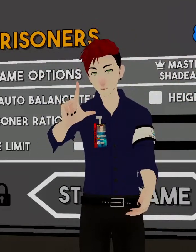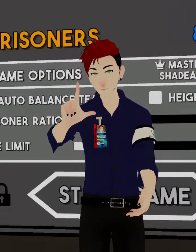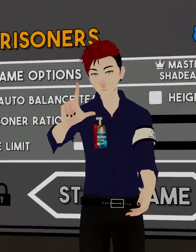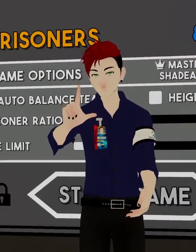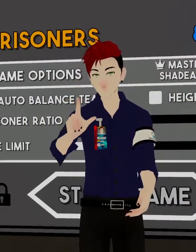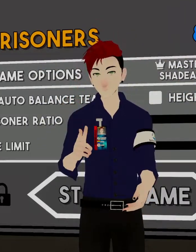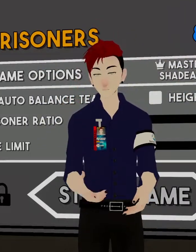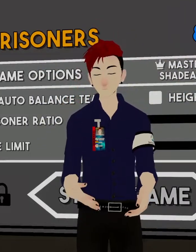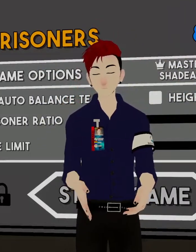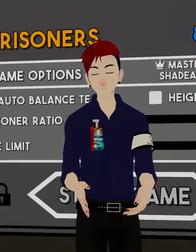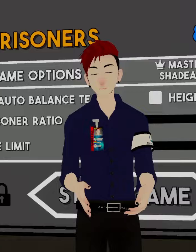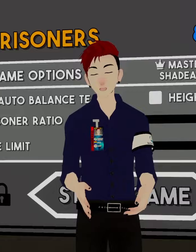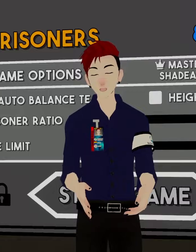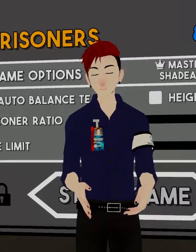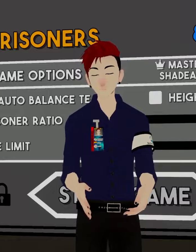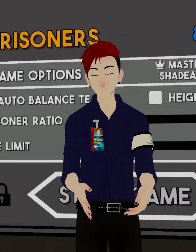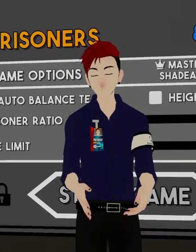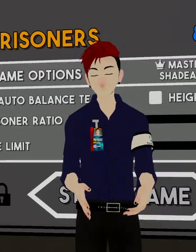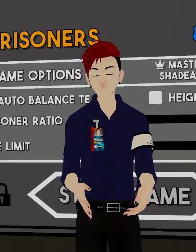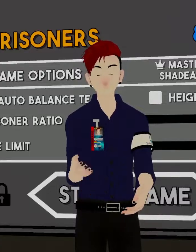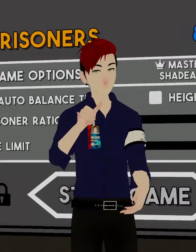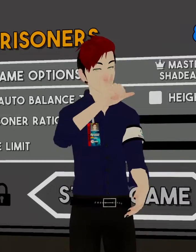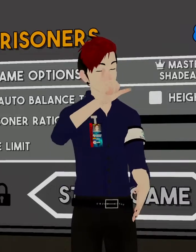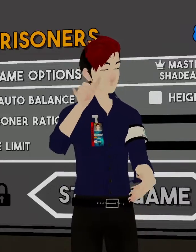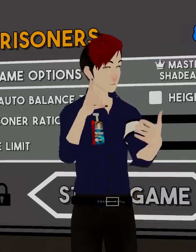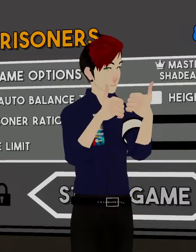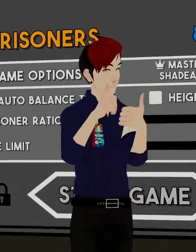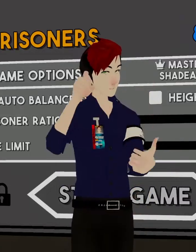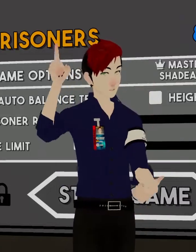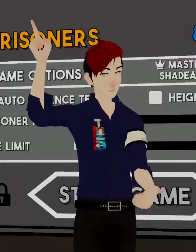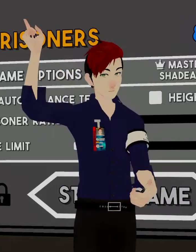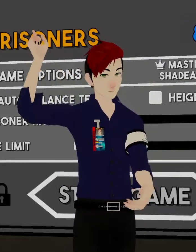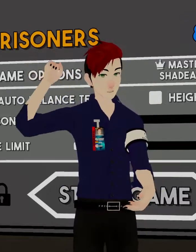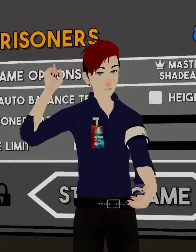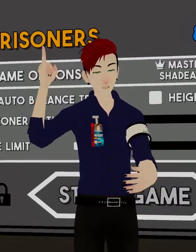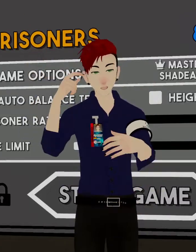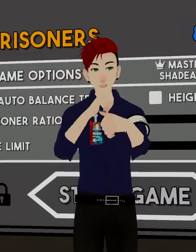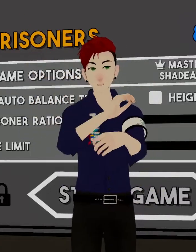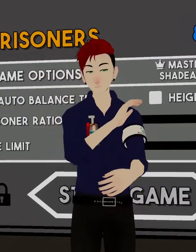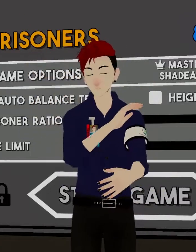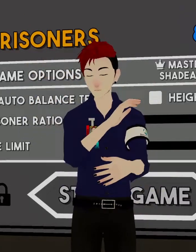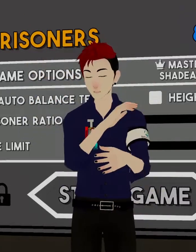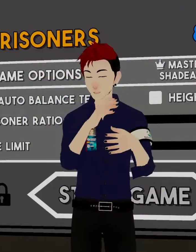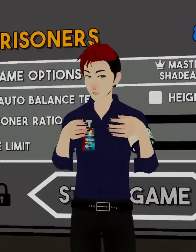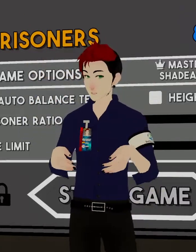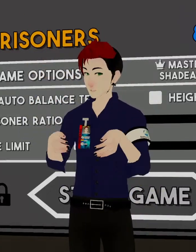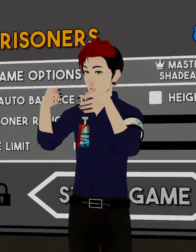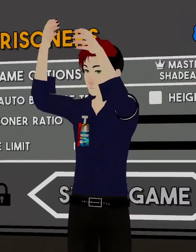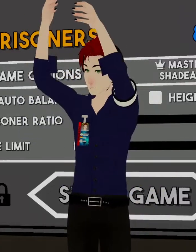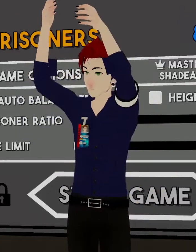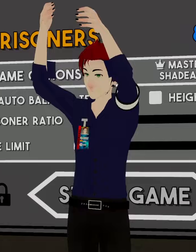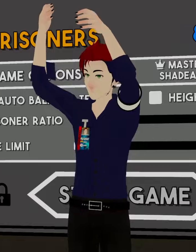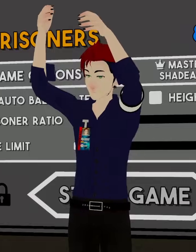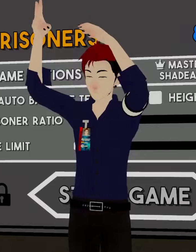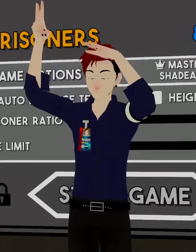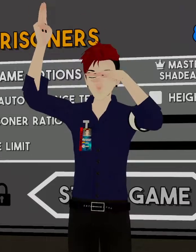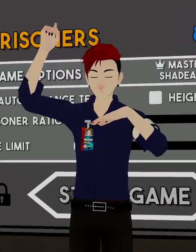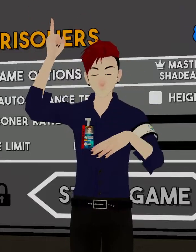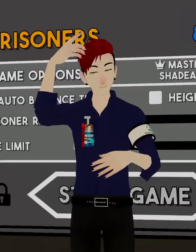classifier. Okay. It's the same with the guard towers. So